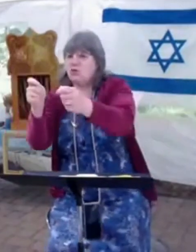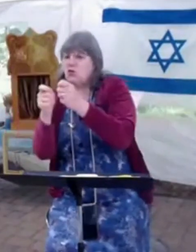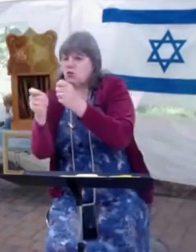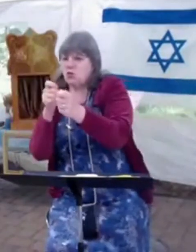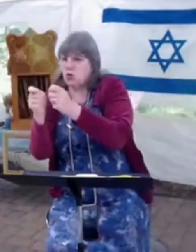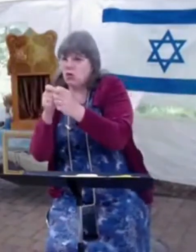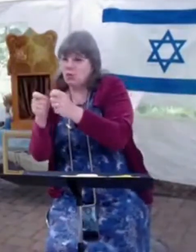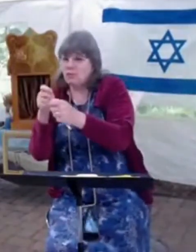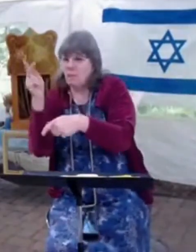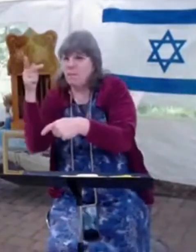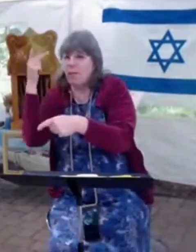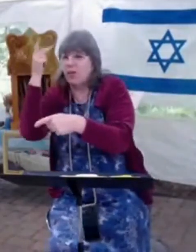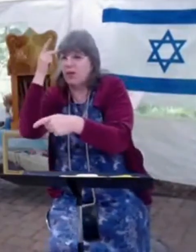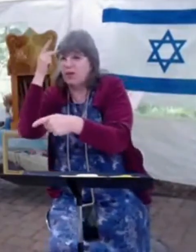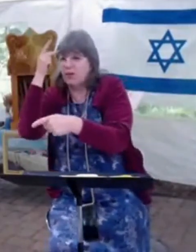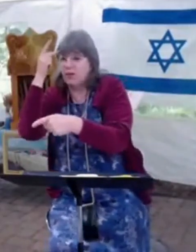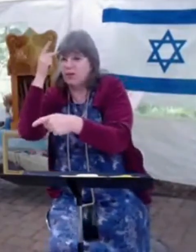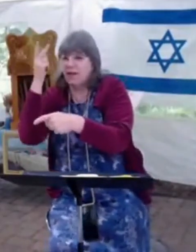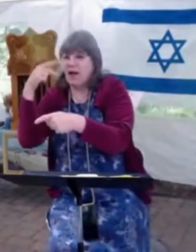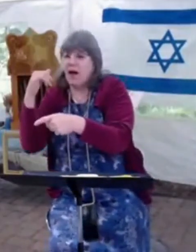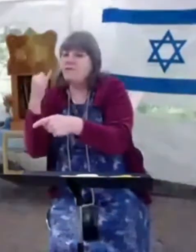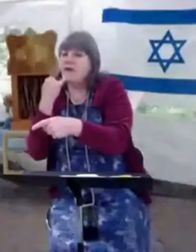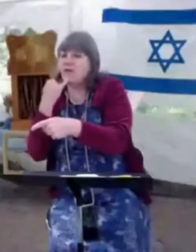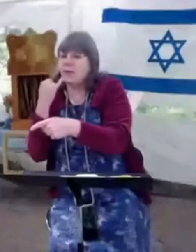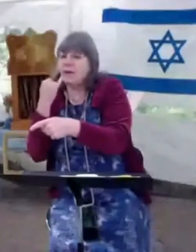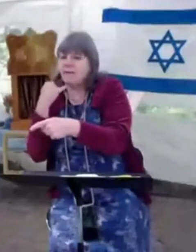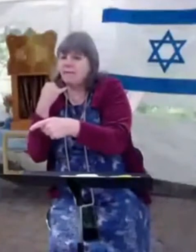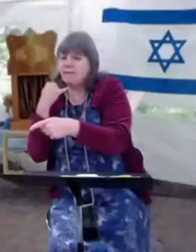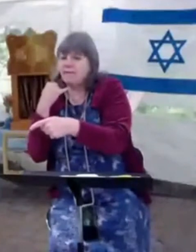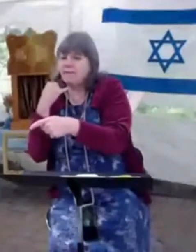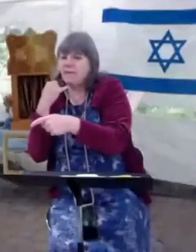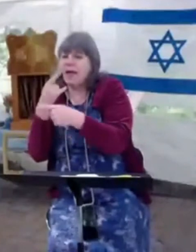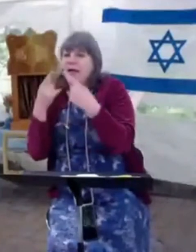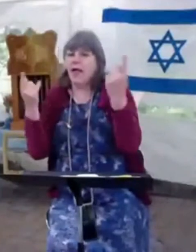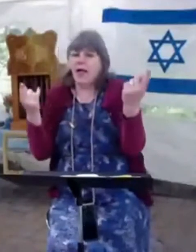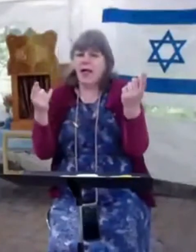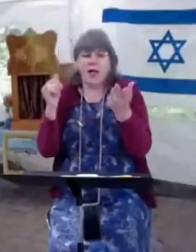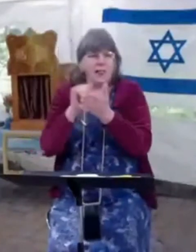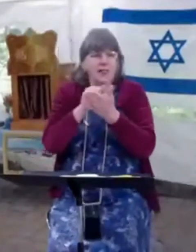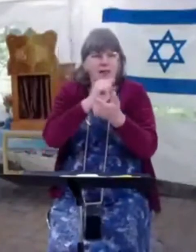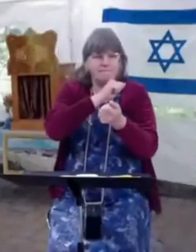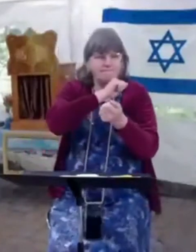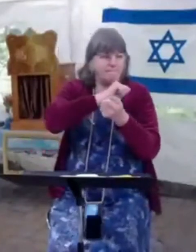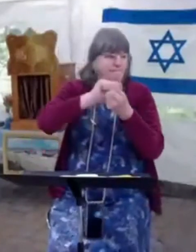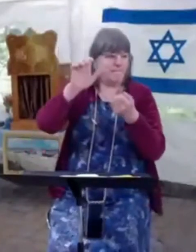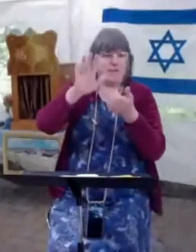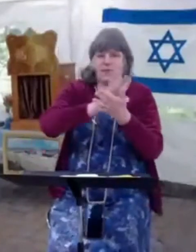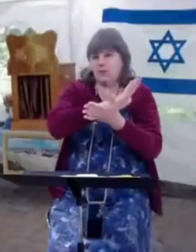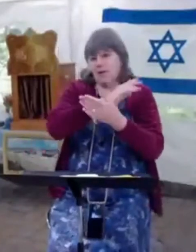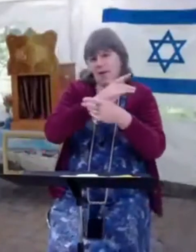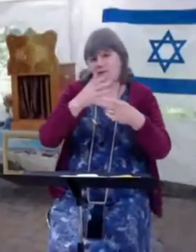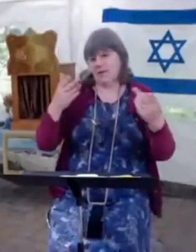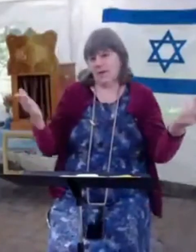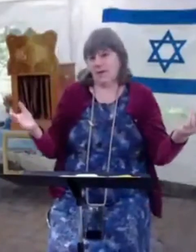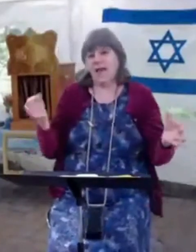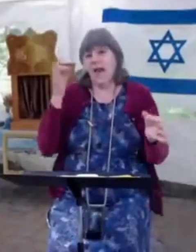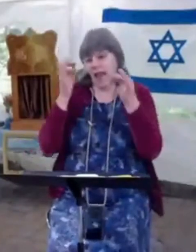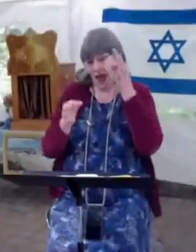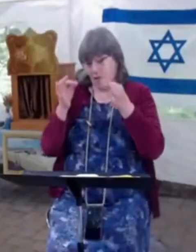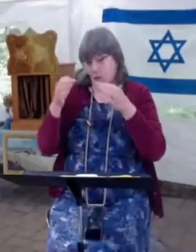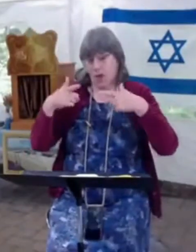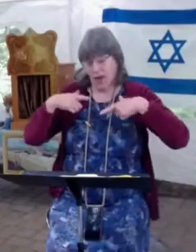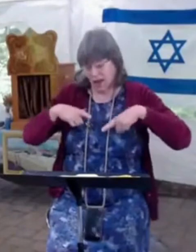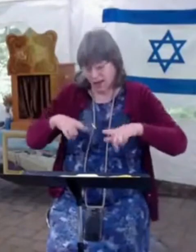the political and social landscape of Israel. And that was the downfall. If we let that